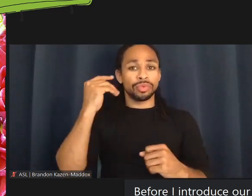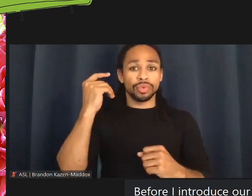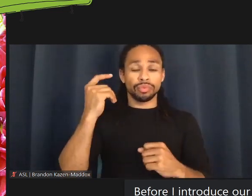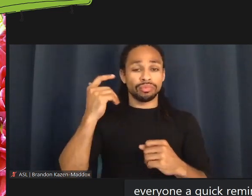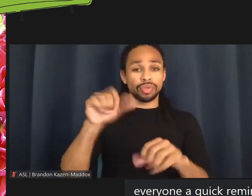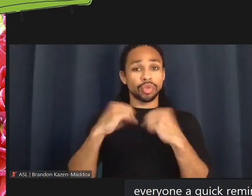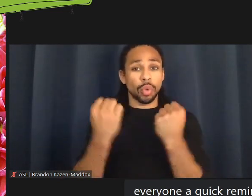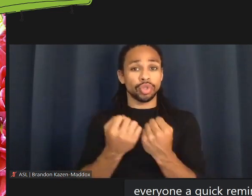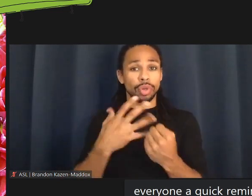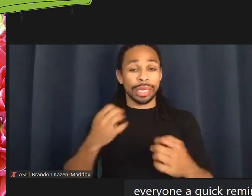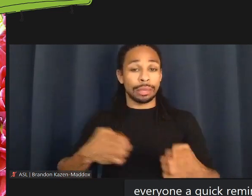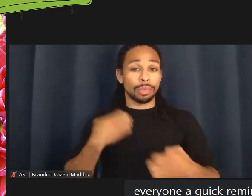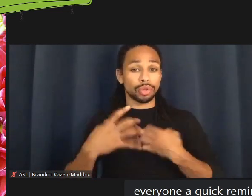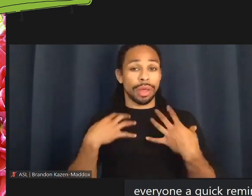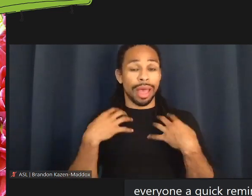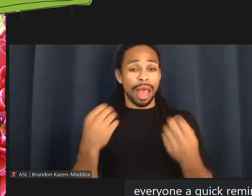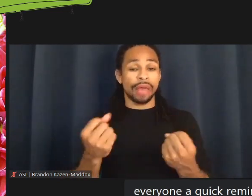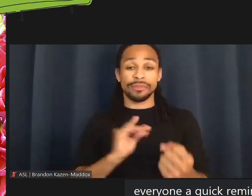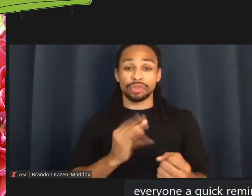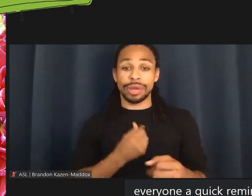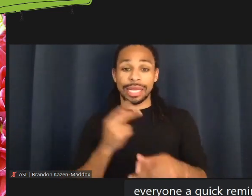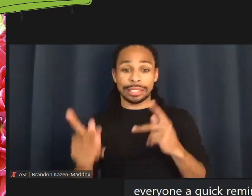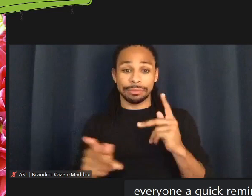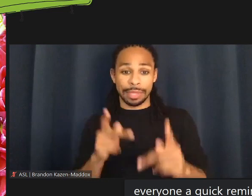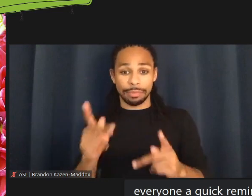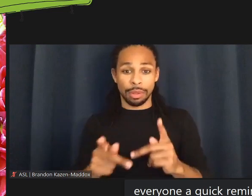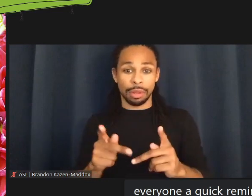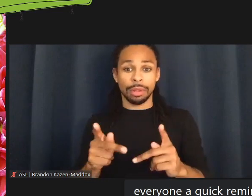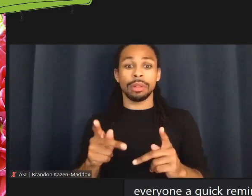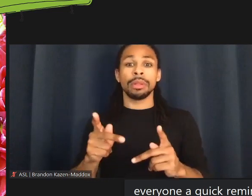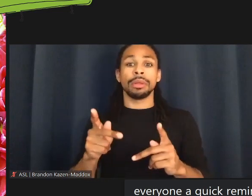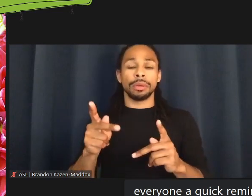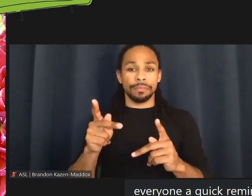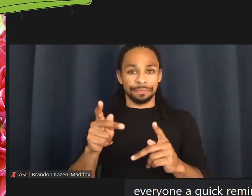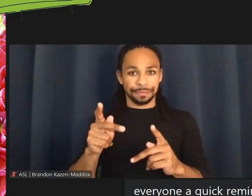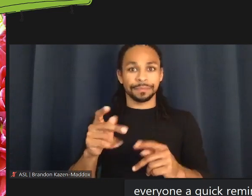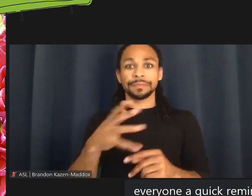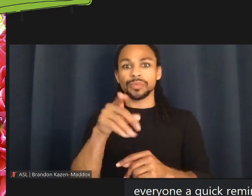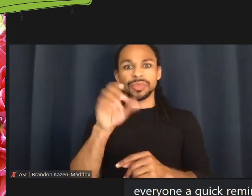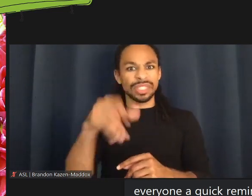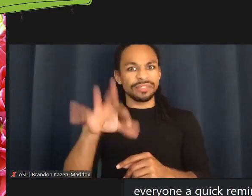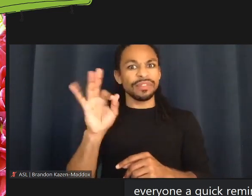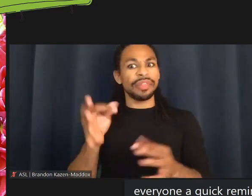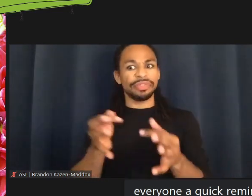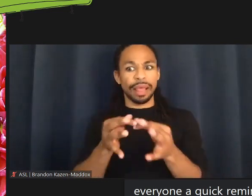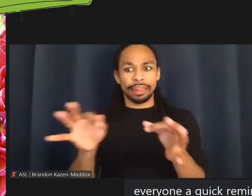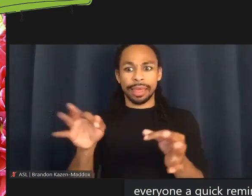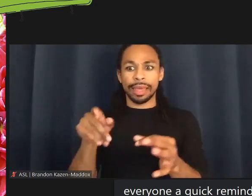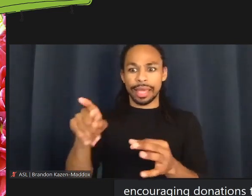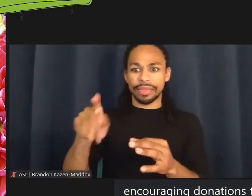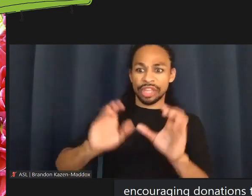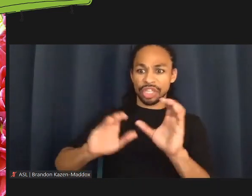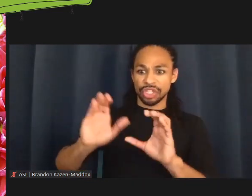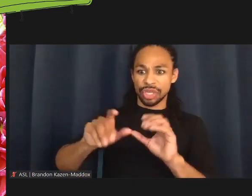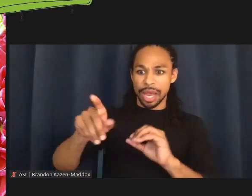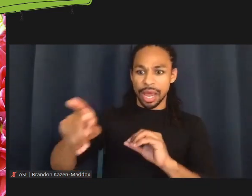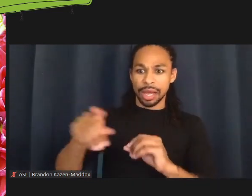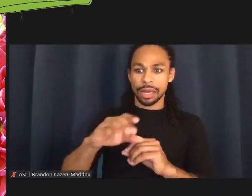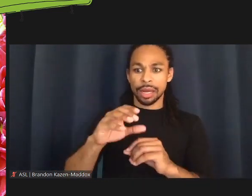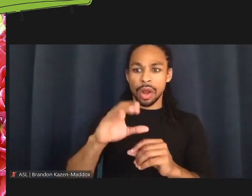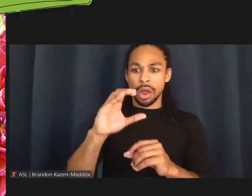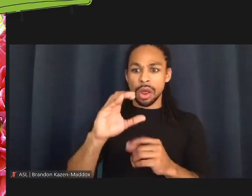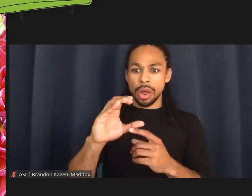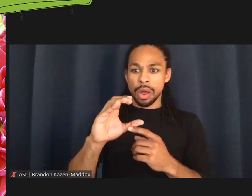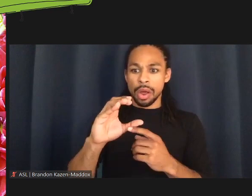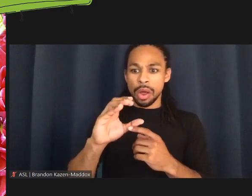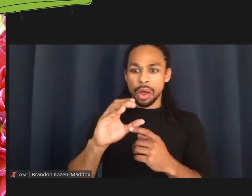gender diverse identities in the United States. You can find the links in the chat. On Facebook, it should be pinned,